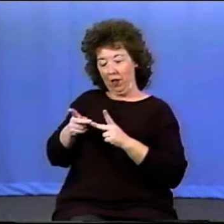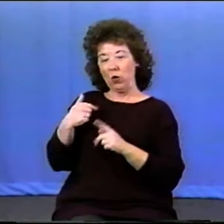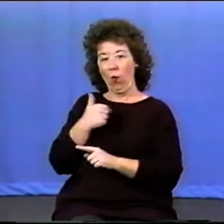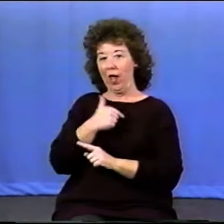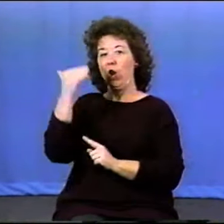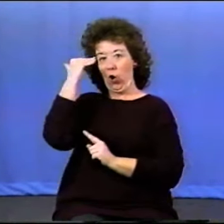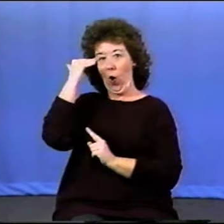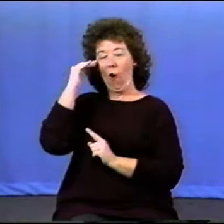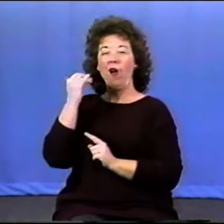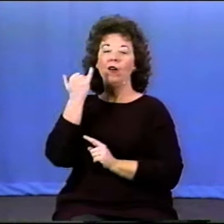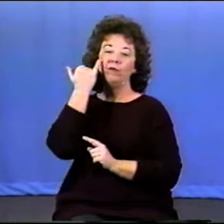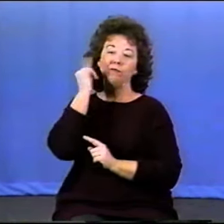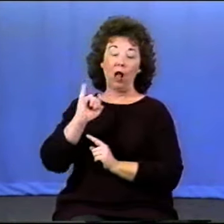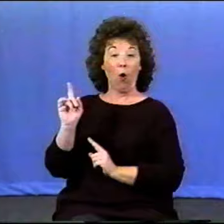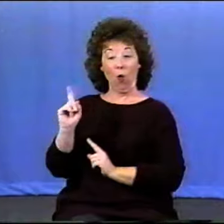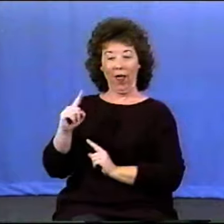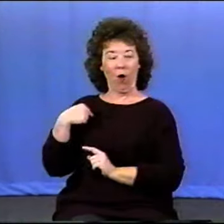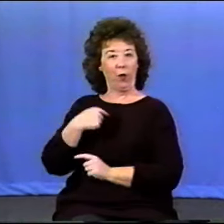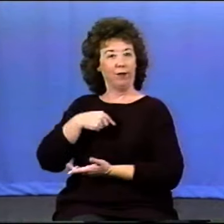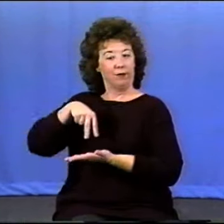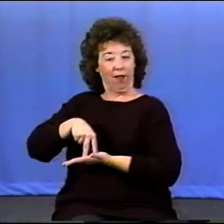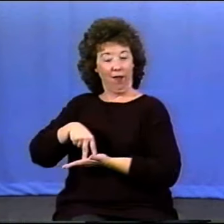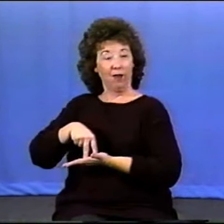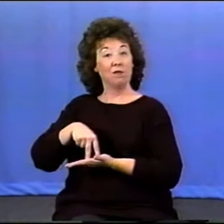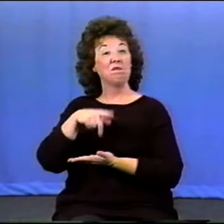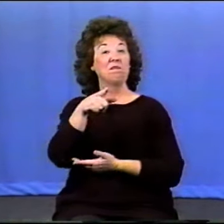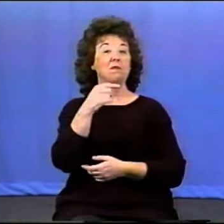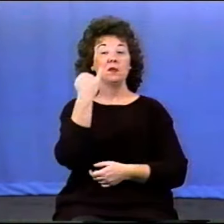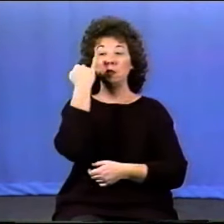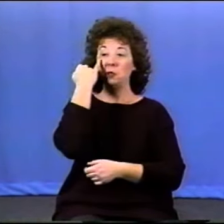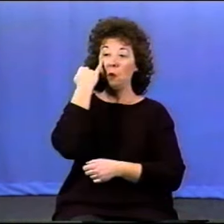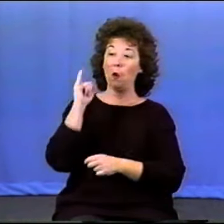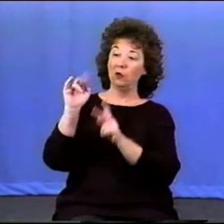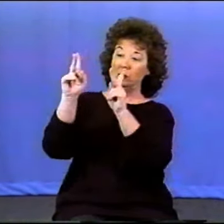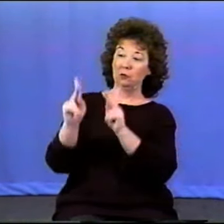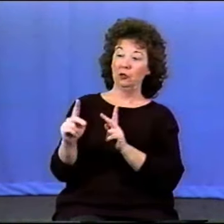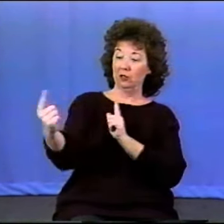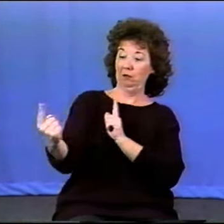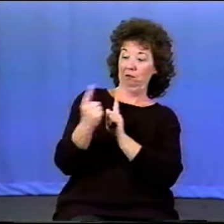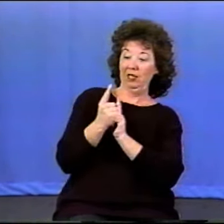are. If someone were to come up to me on campus and say,